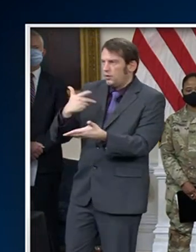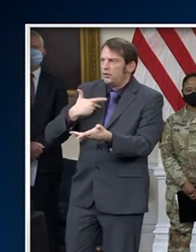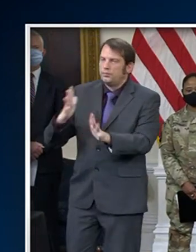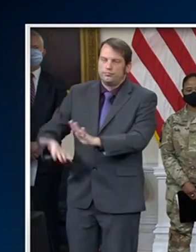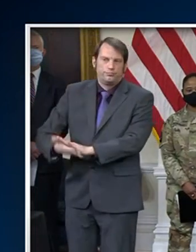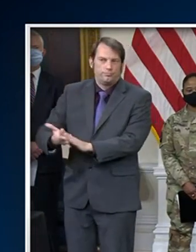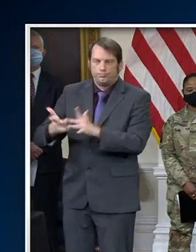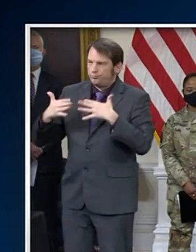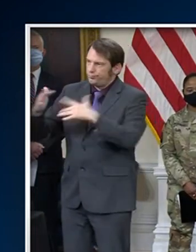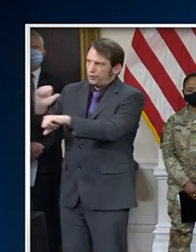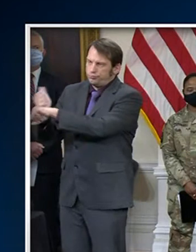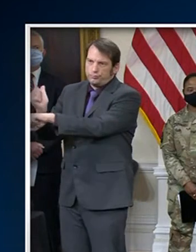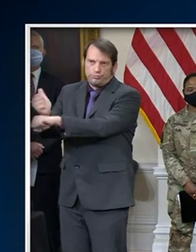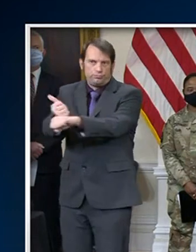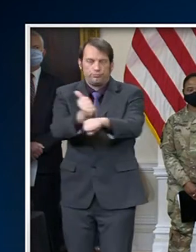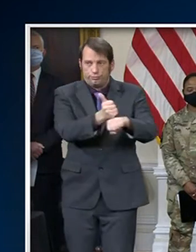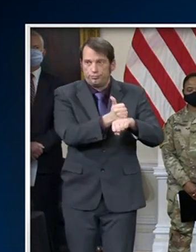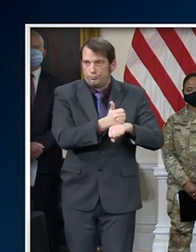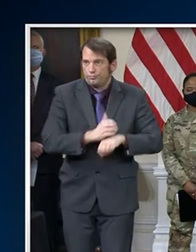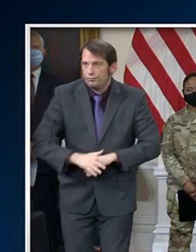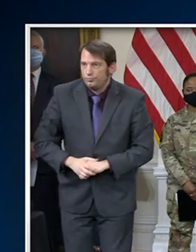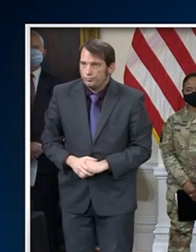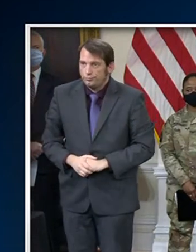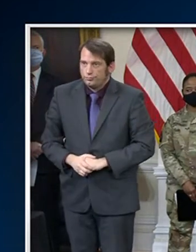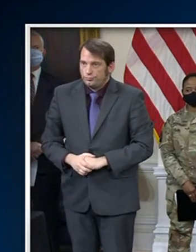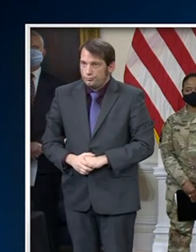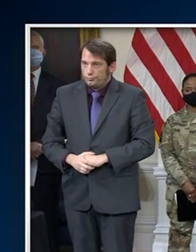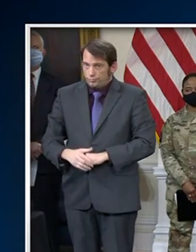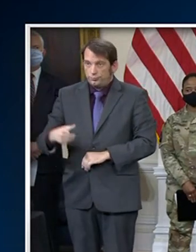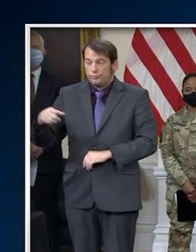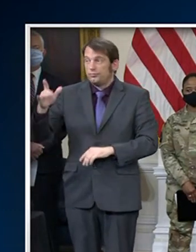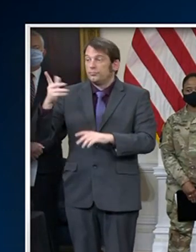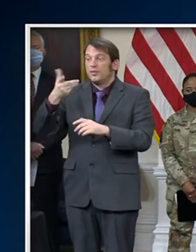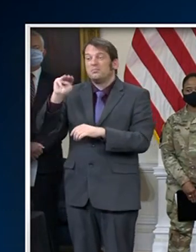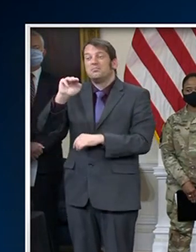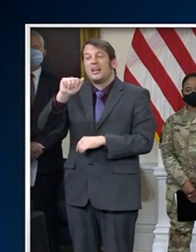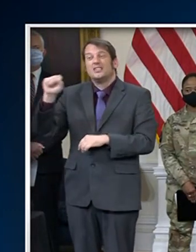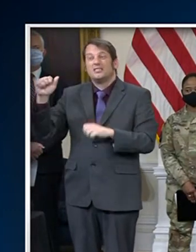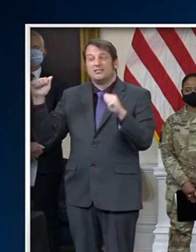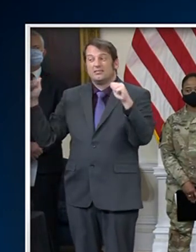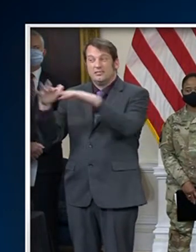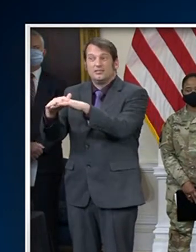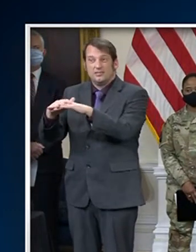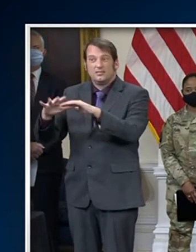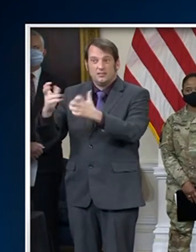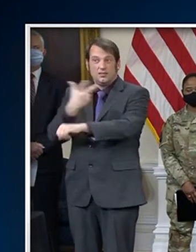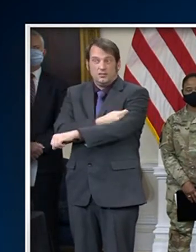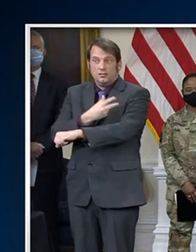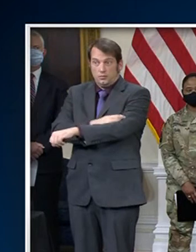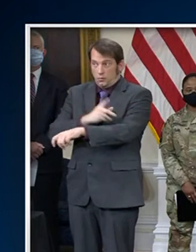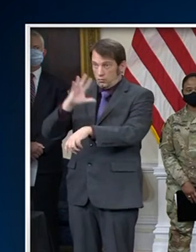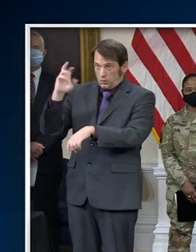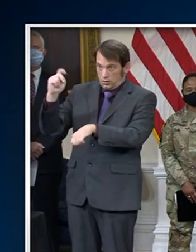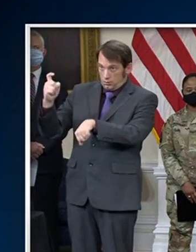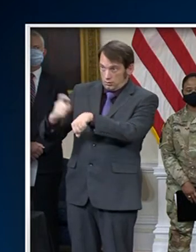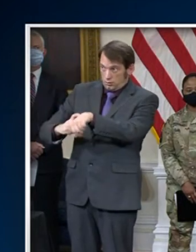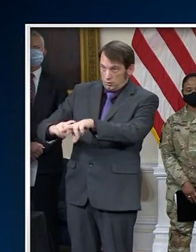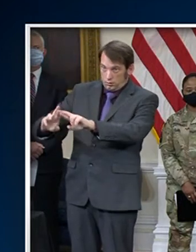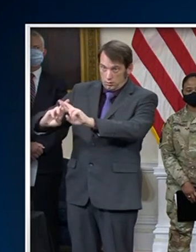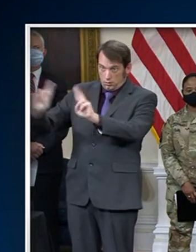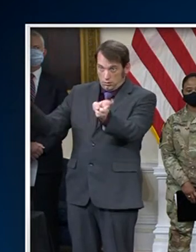For updates on when appointments for mass vax sites will become available, I encourage Marylanders to